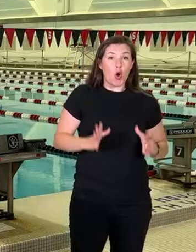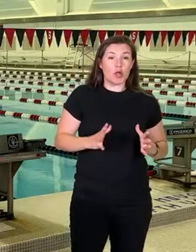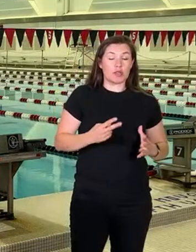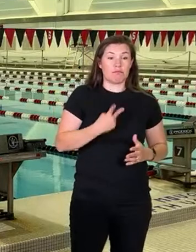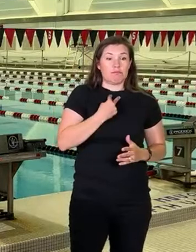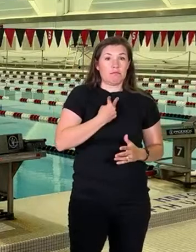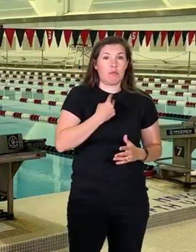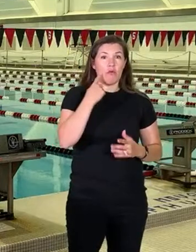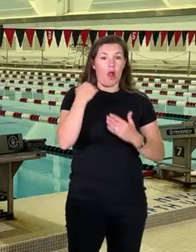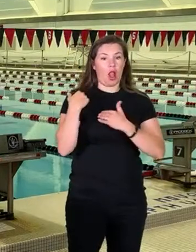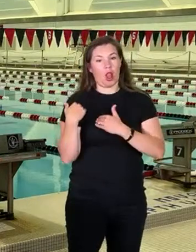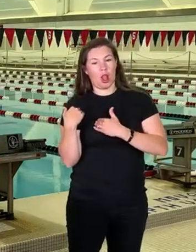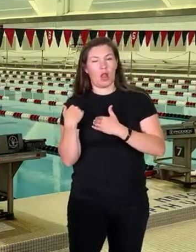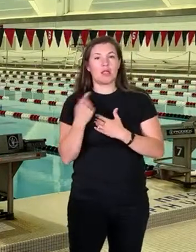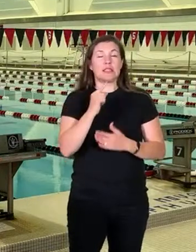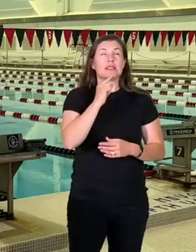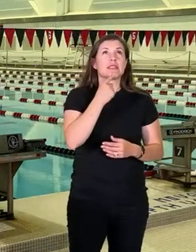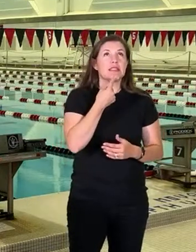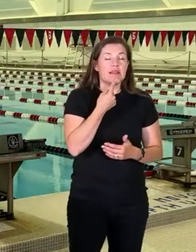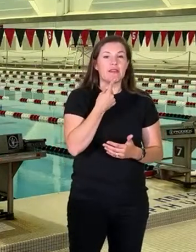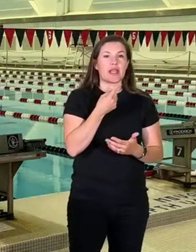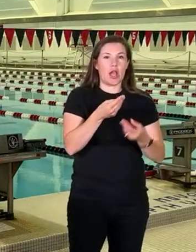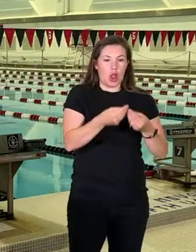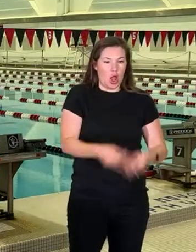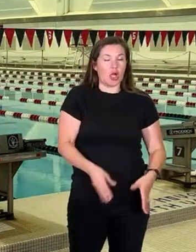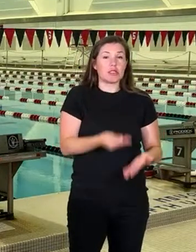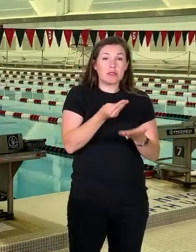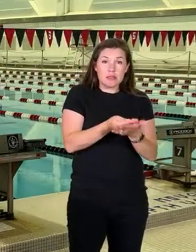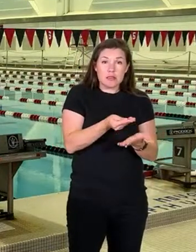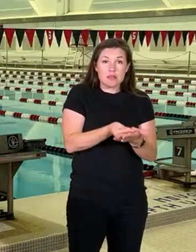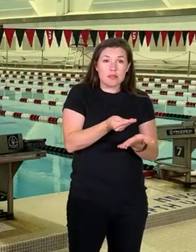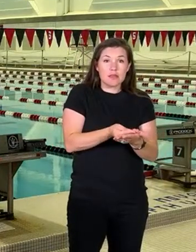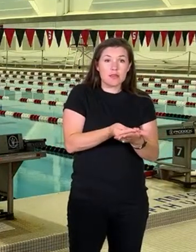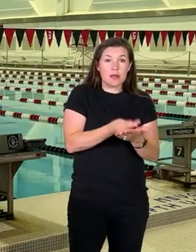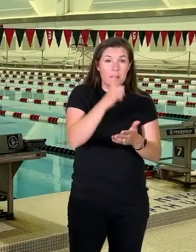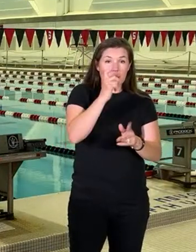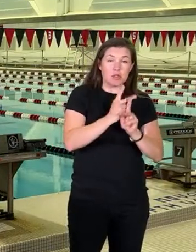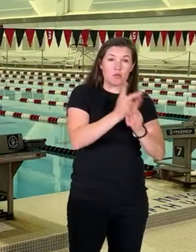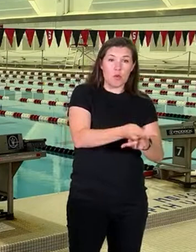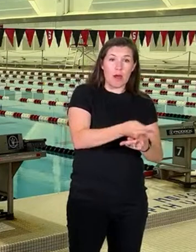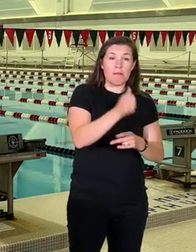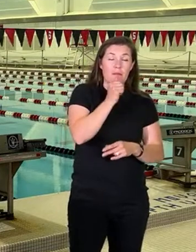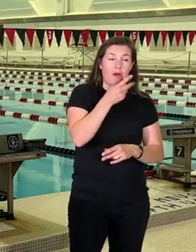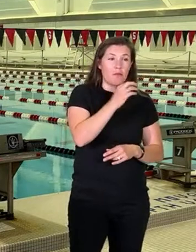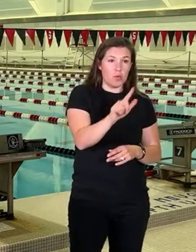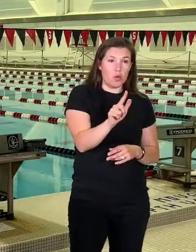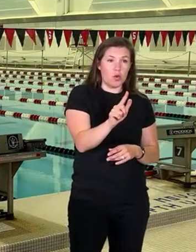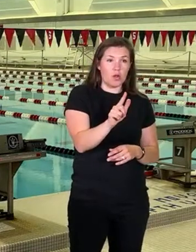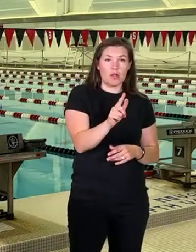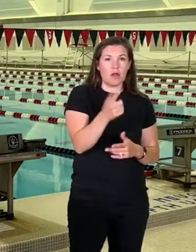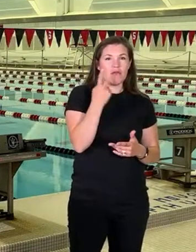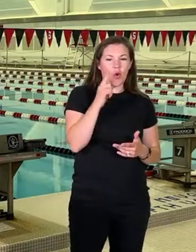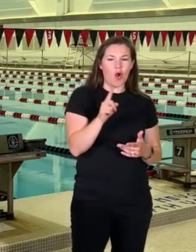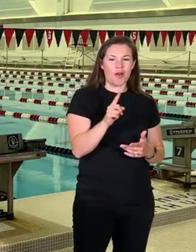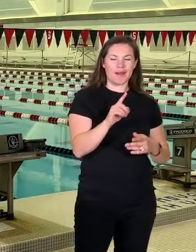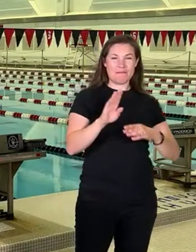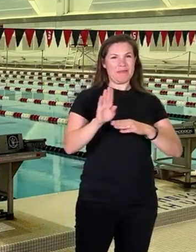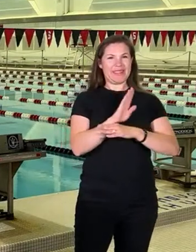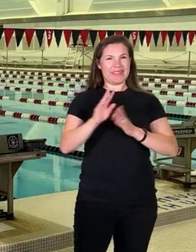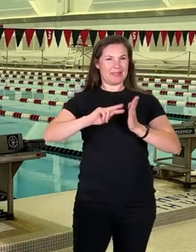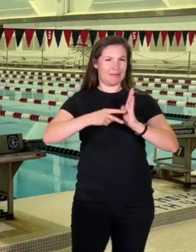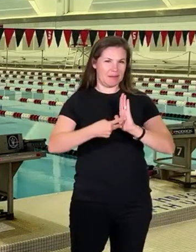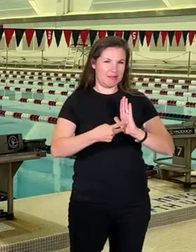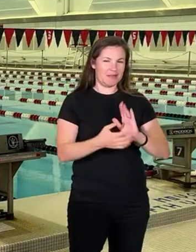for potentially significant loss as a result of renting out their private pool for really what is a business